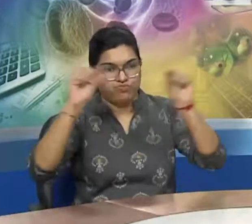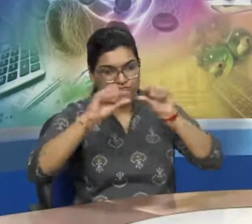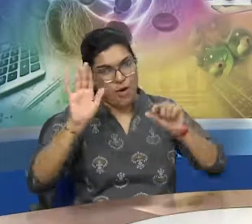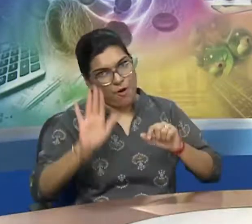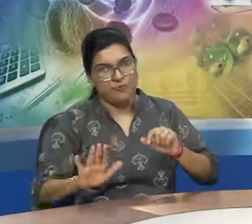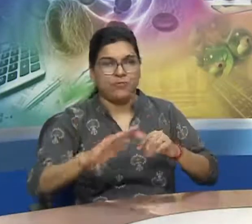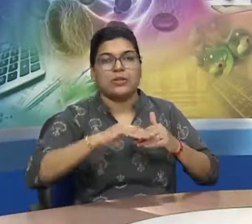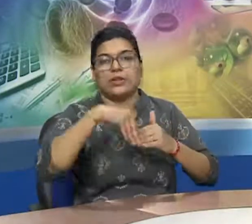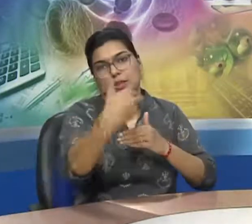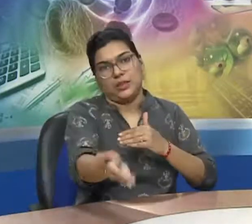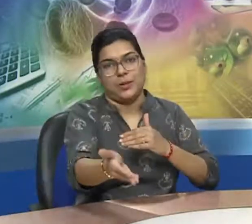them.